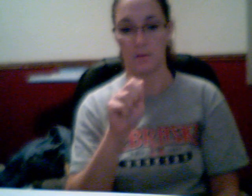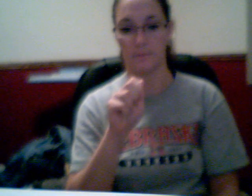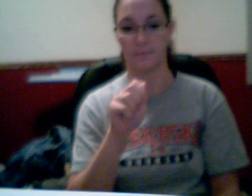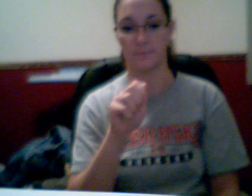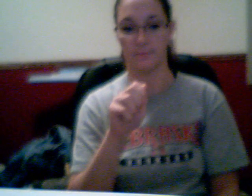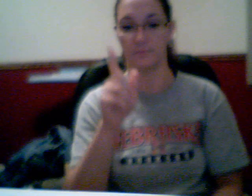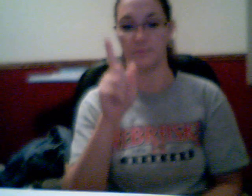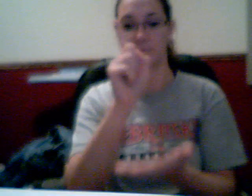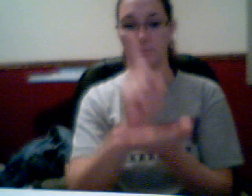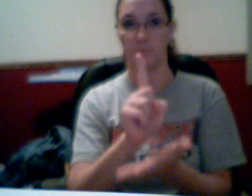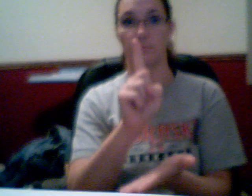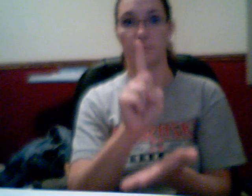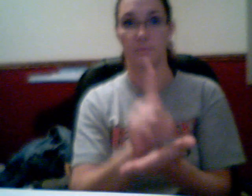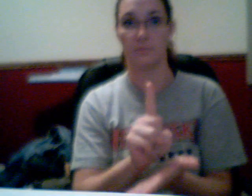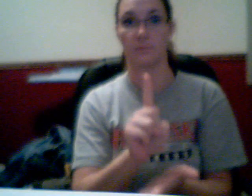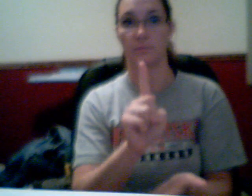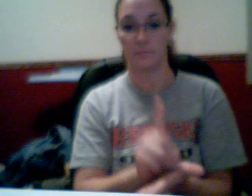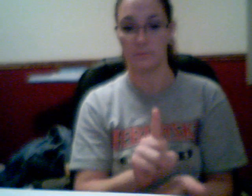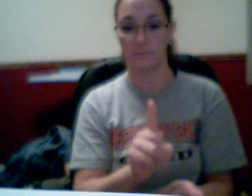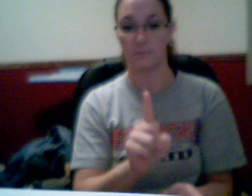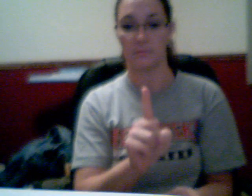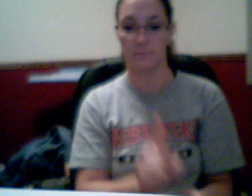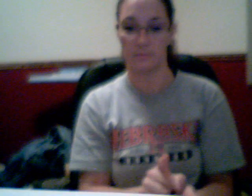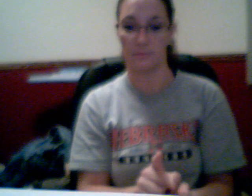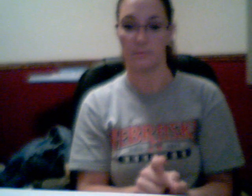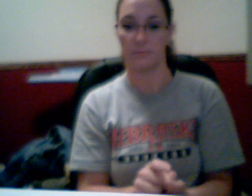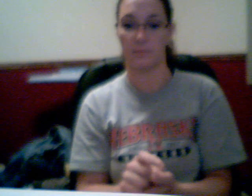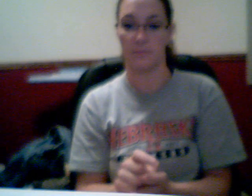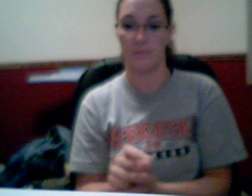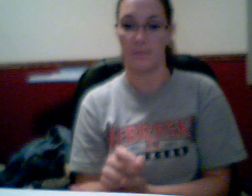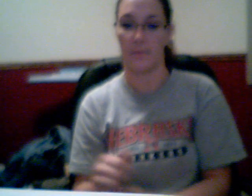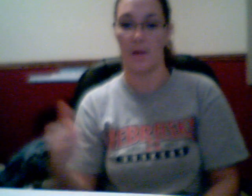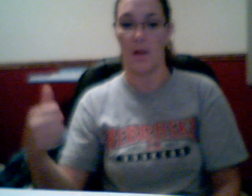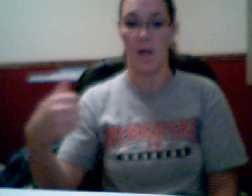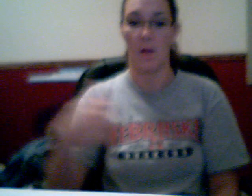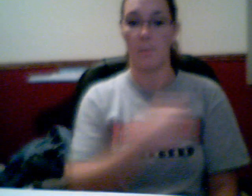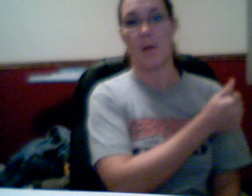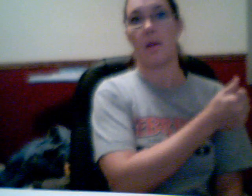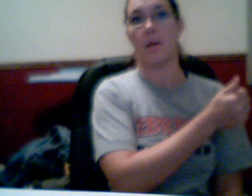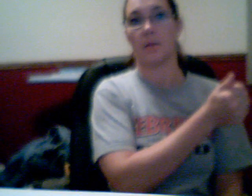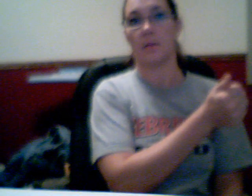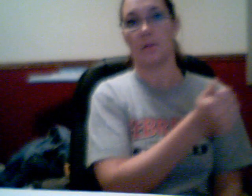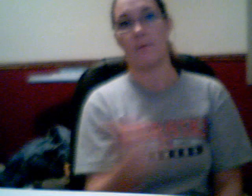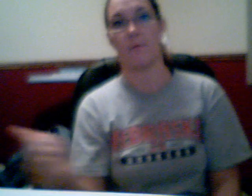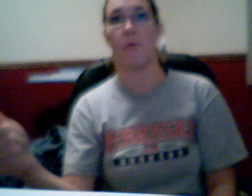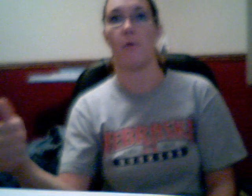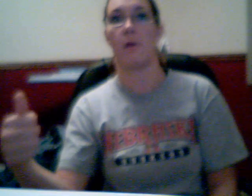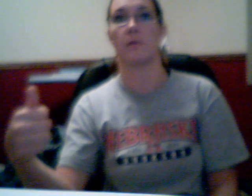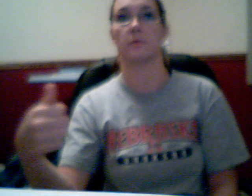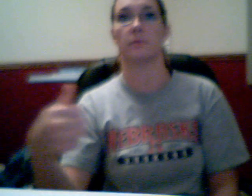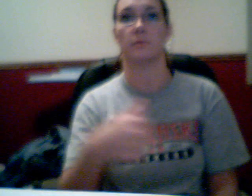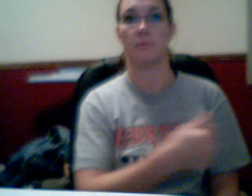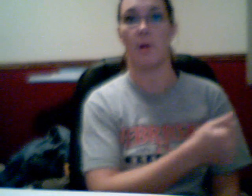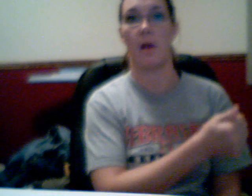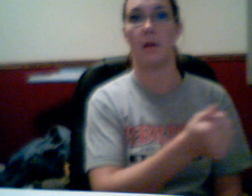of hay, and still more came flying up from Pa's pitchfork. Laura was very high up now, and